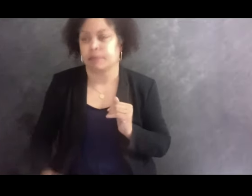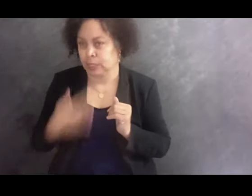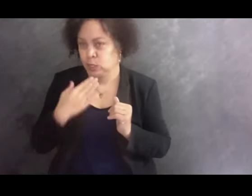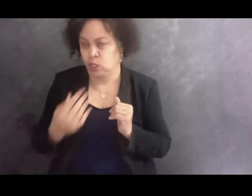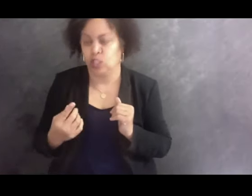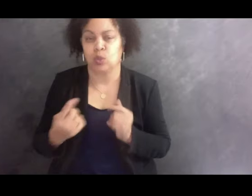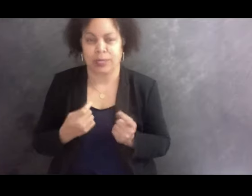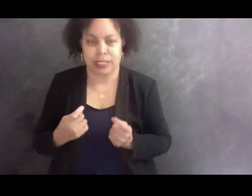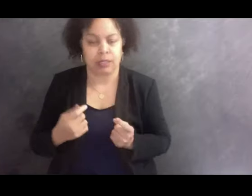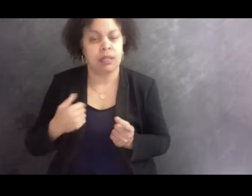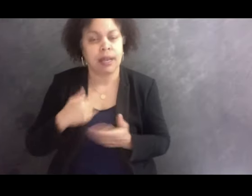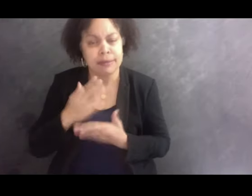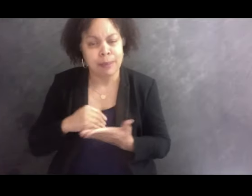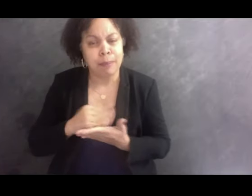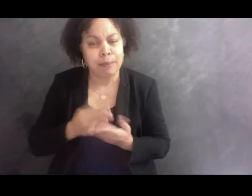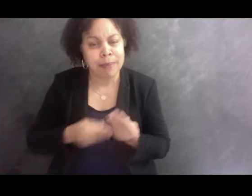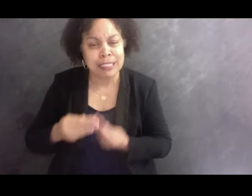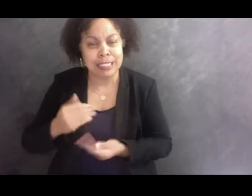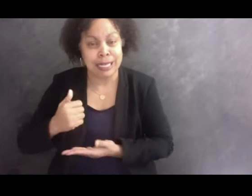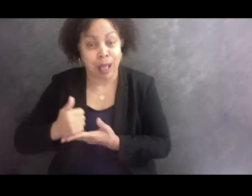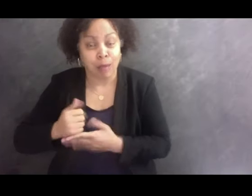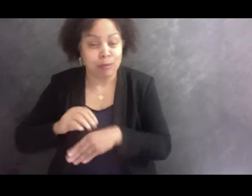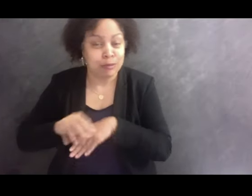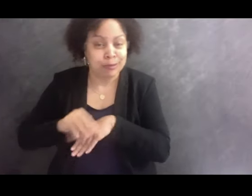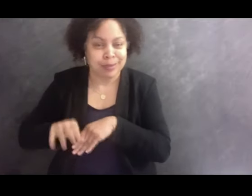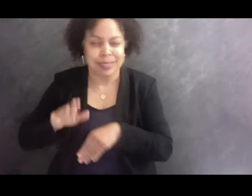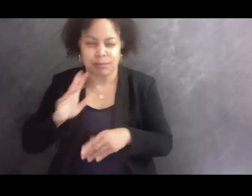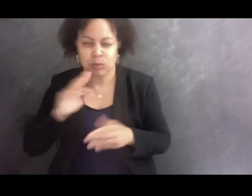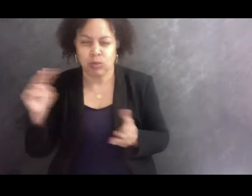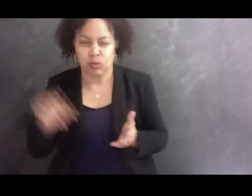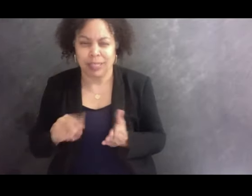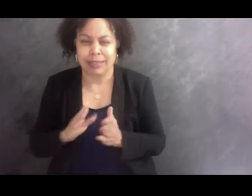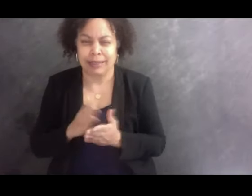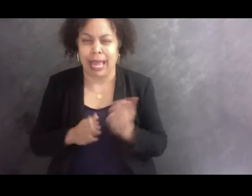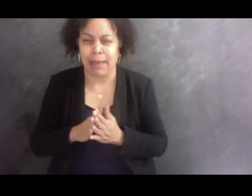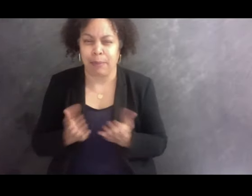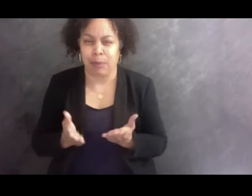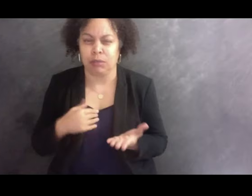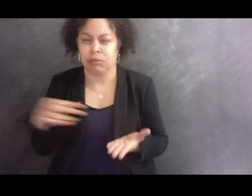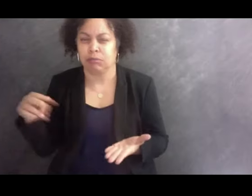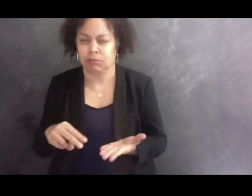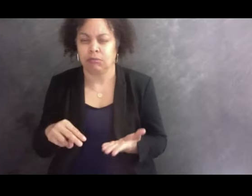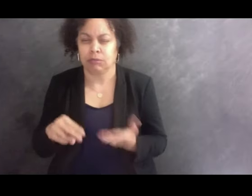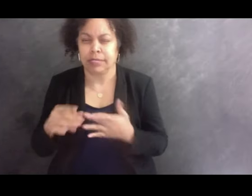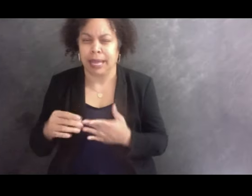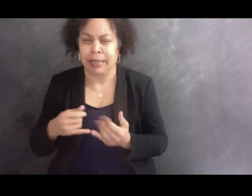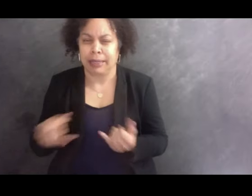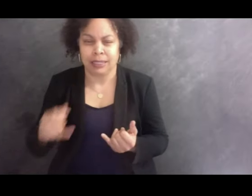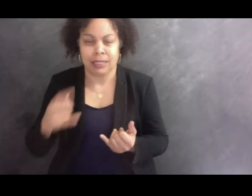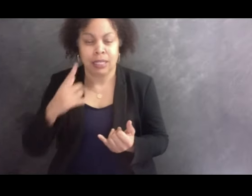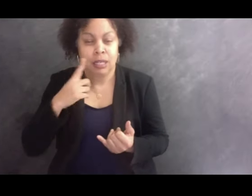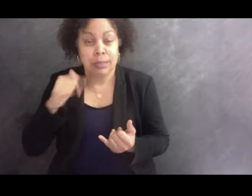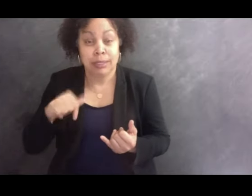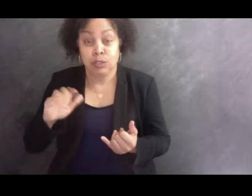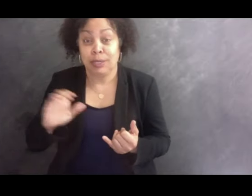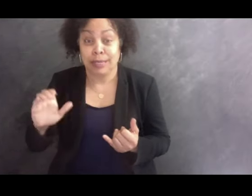budget helpful tips in the application handbook. So I would suggest taking a deeper look at that. The kind of creative capital advice